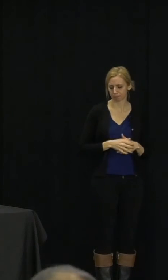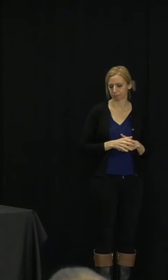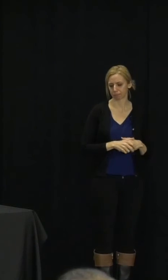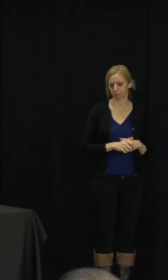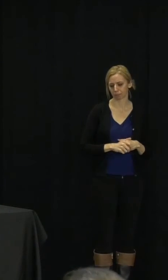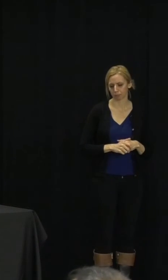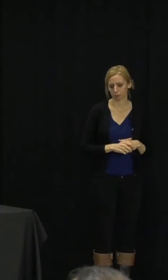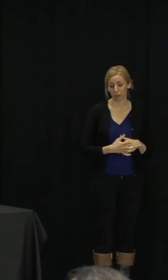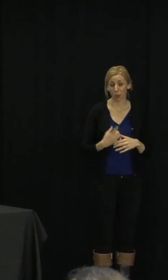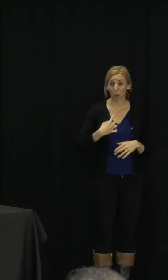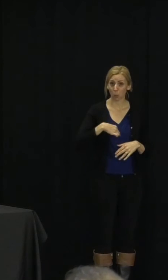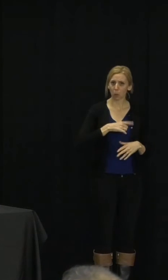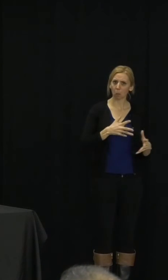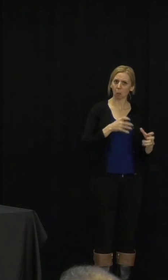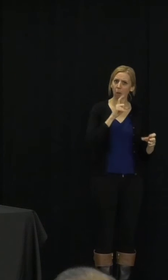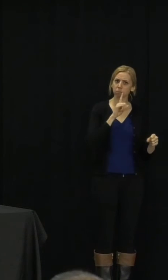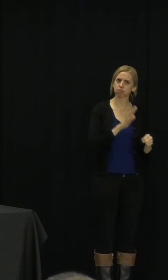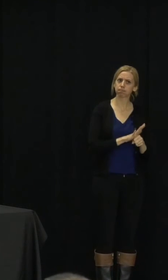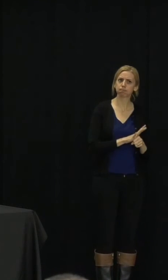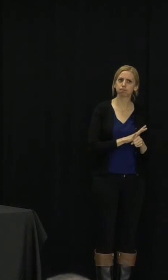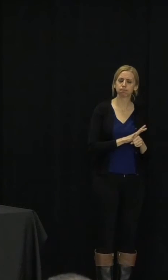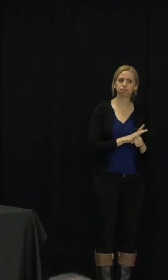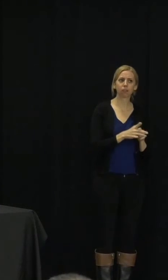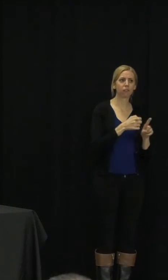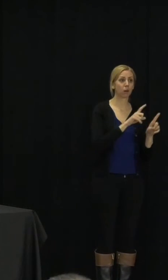term of choice. And